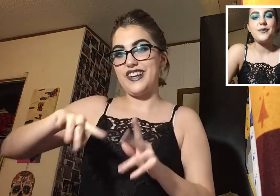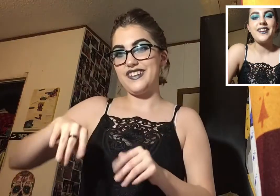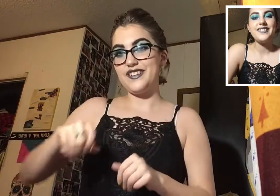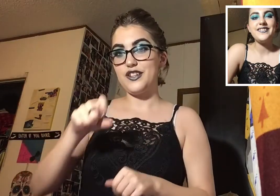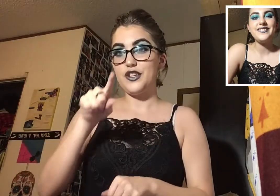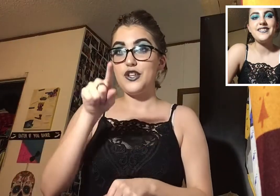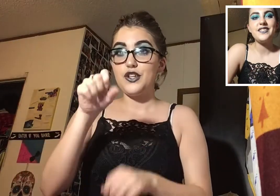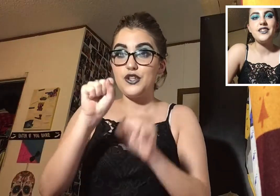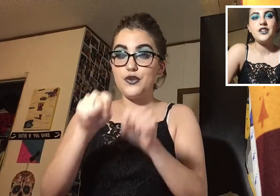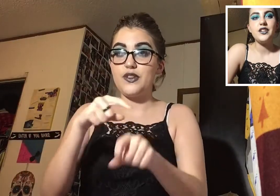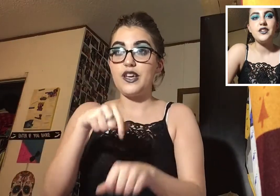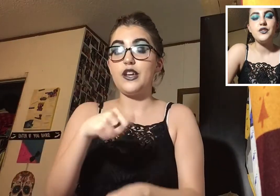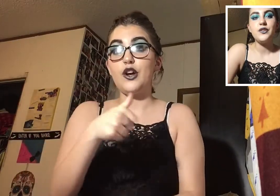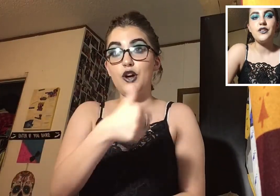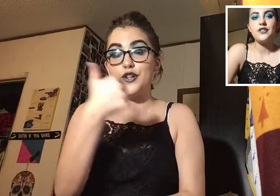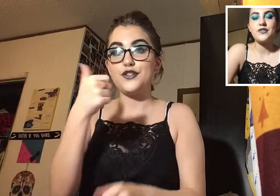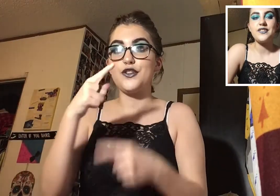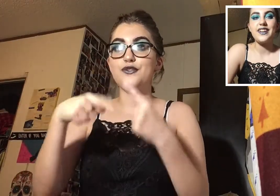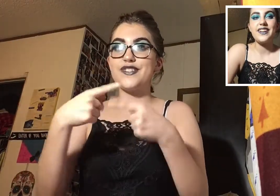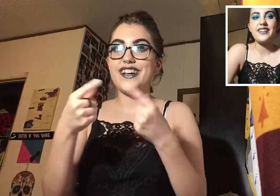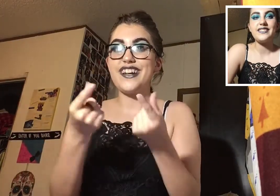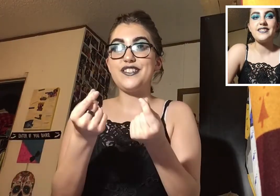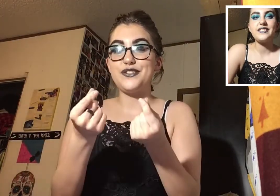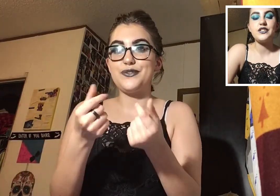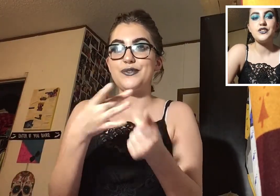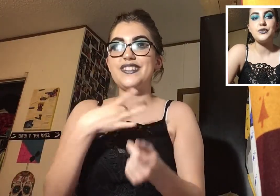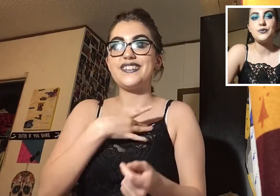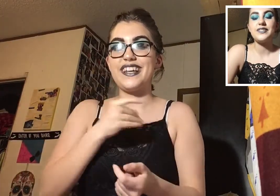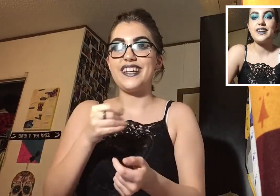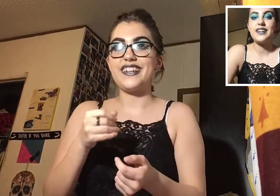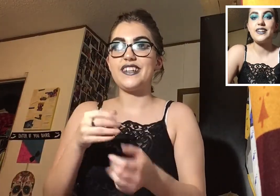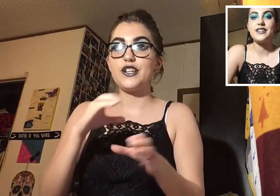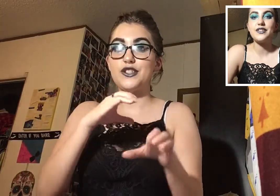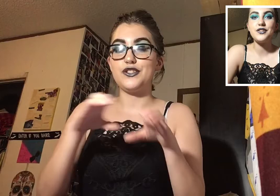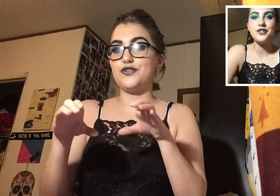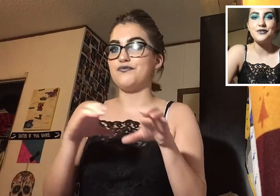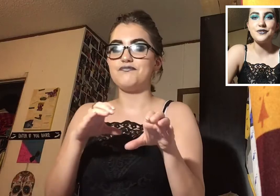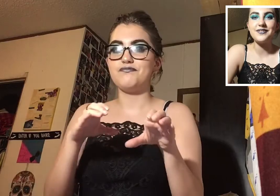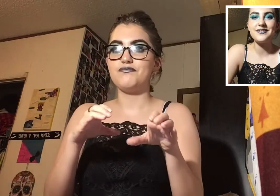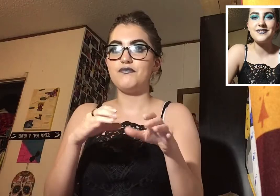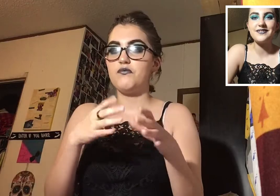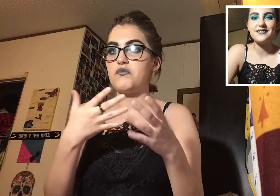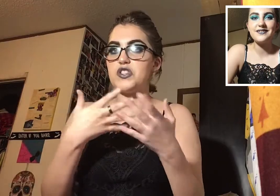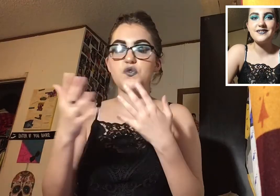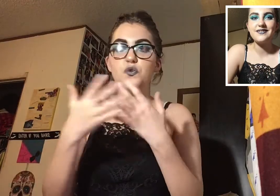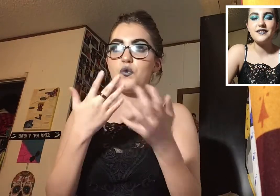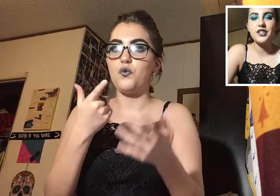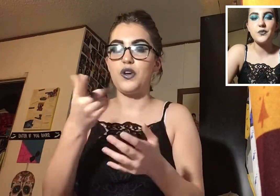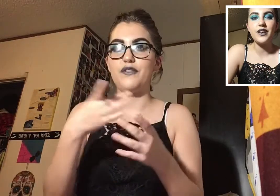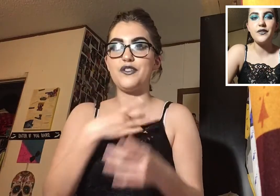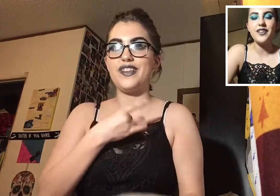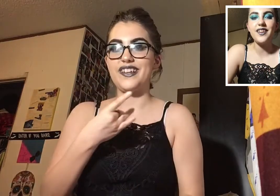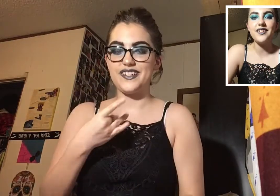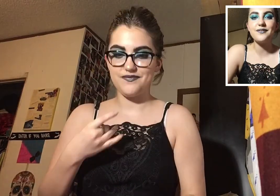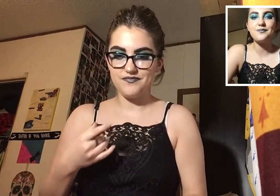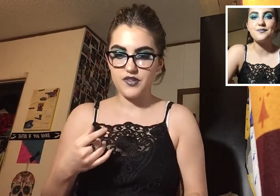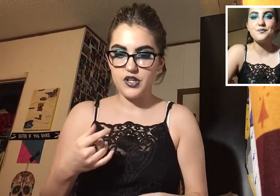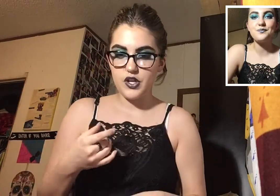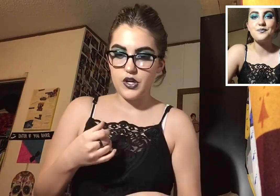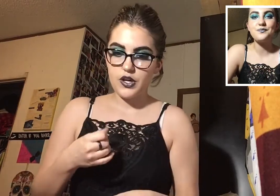rain? You can also sign do like do. It's whatever you like.